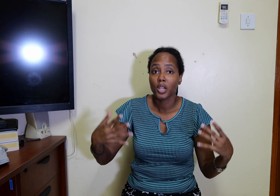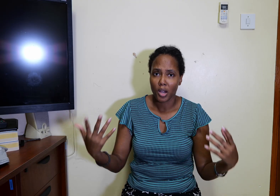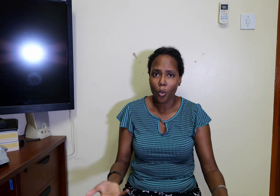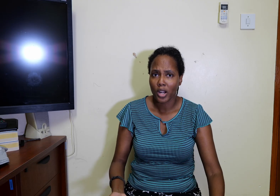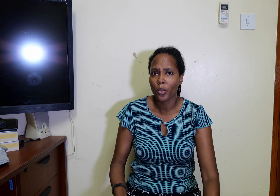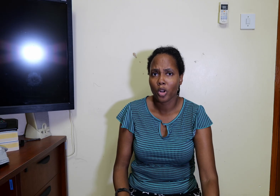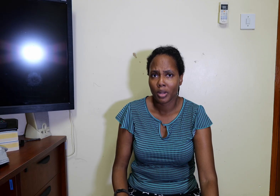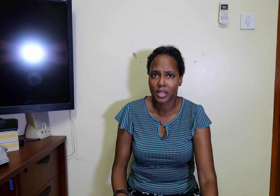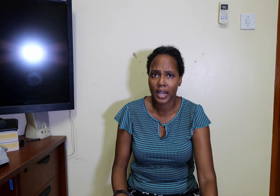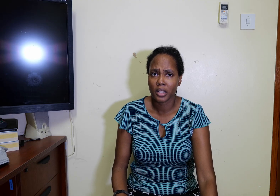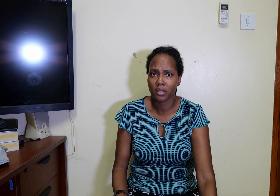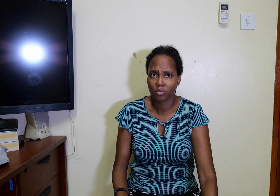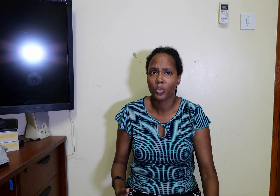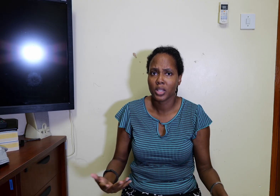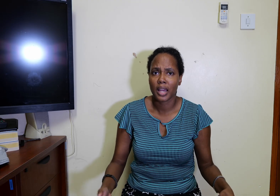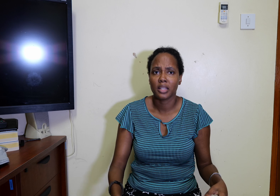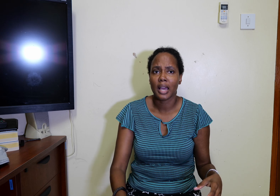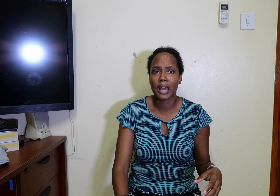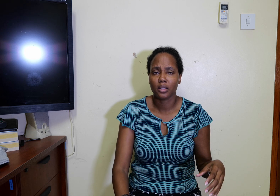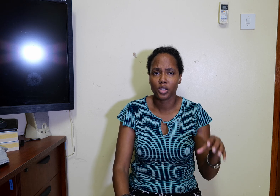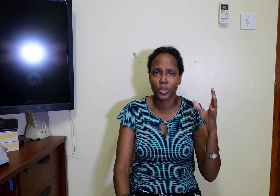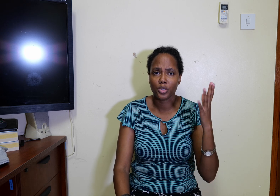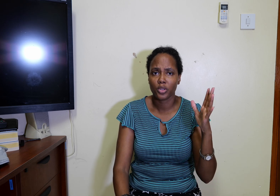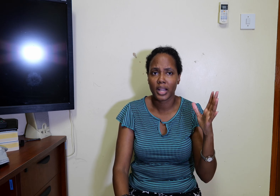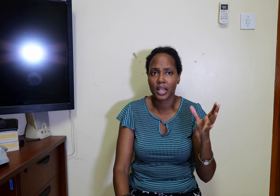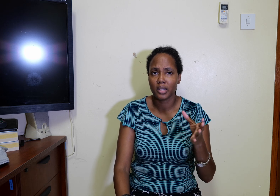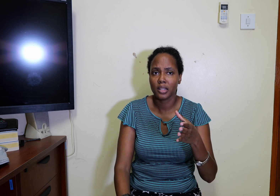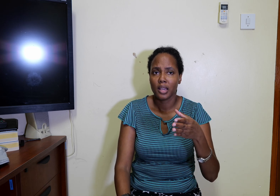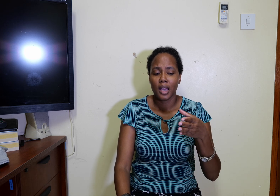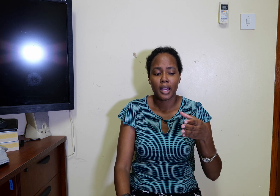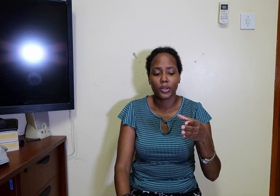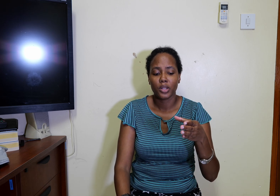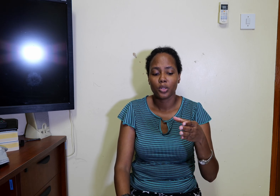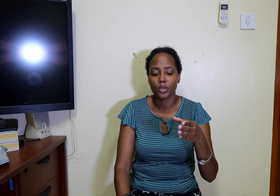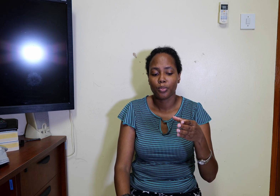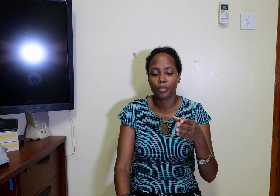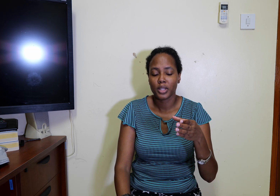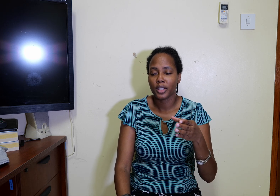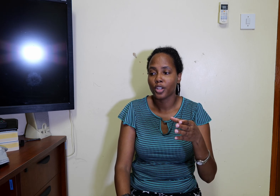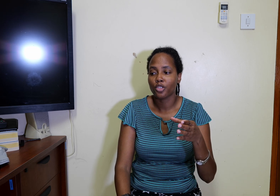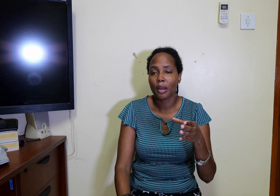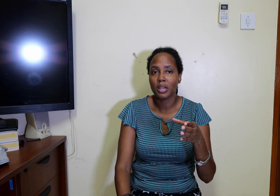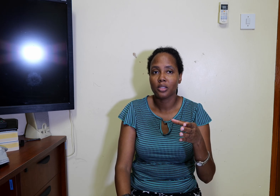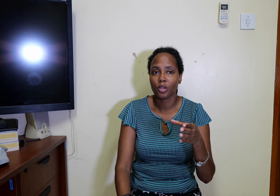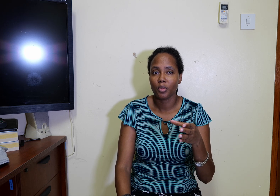a word that we normally sign when we're signing is and. So you're going to use your right hand and you're going to pretend that you're grabbing